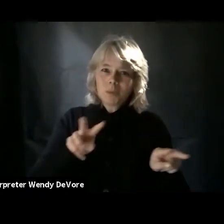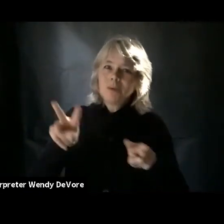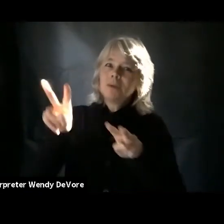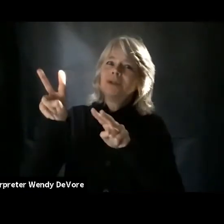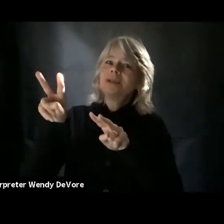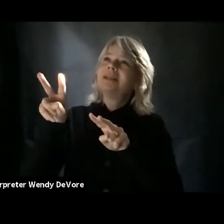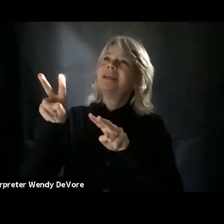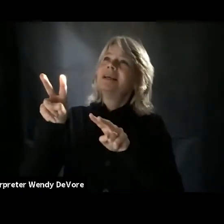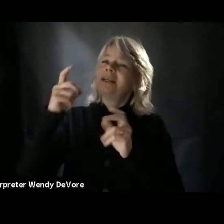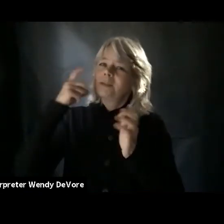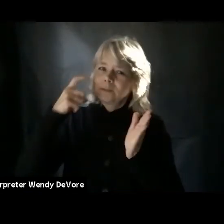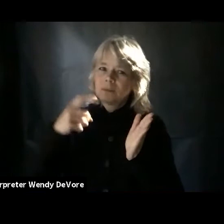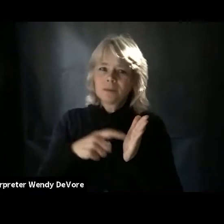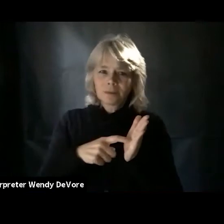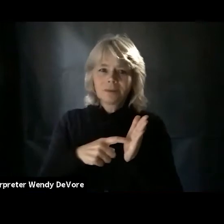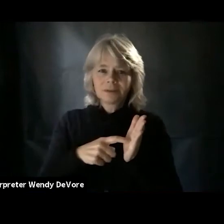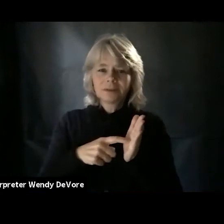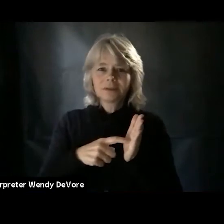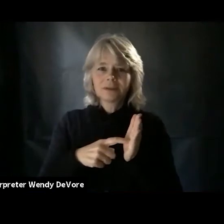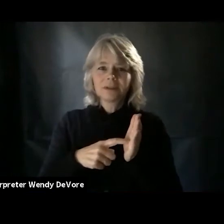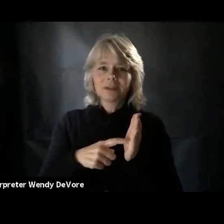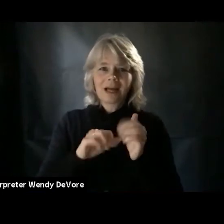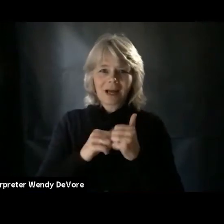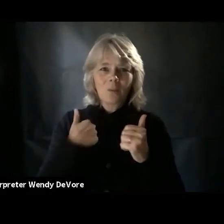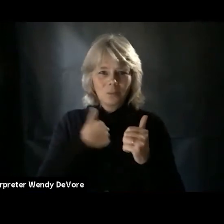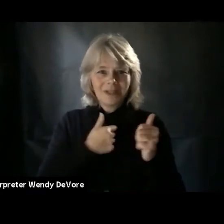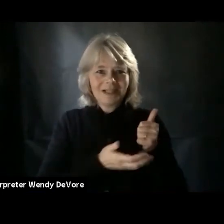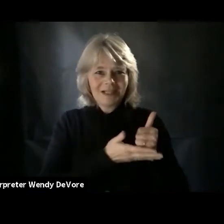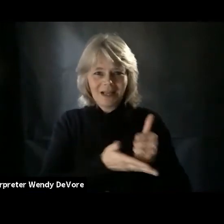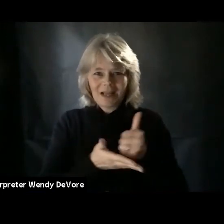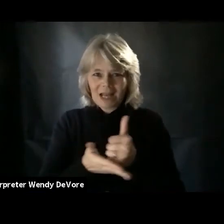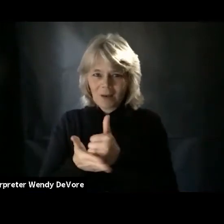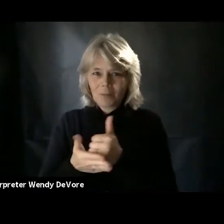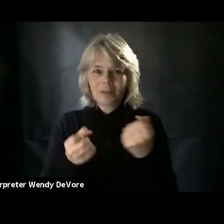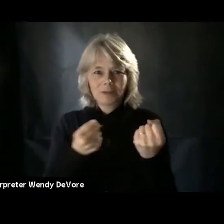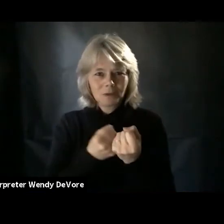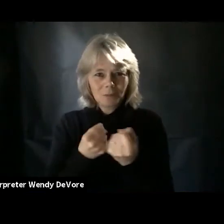we can care for others and for ourselves.